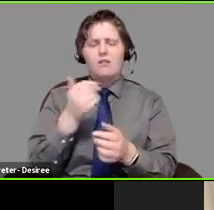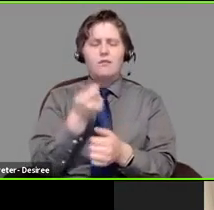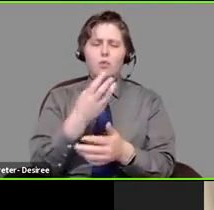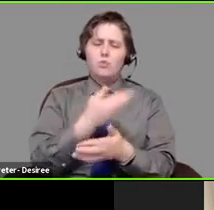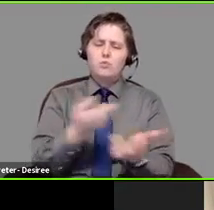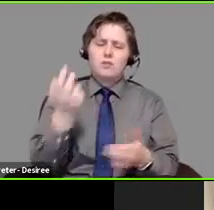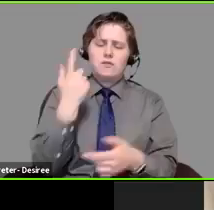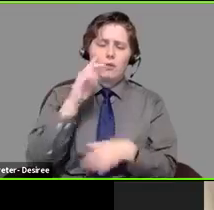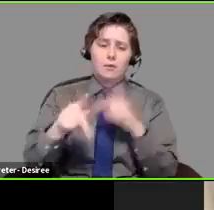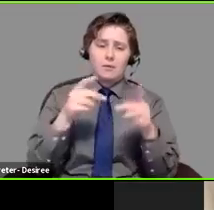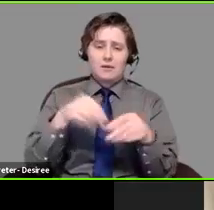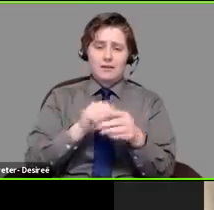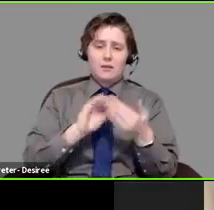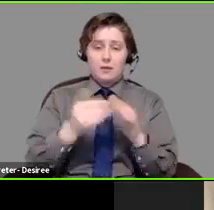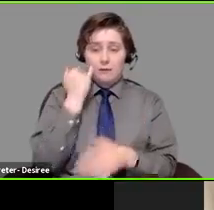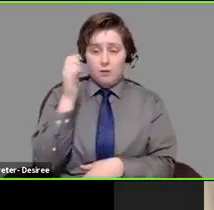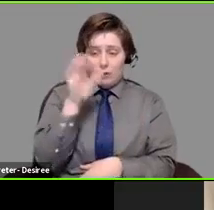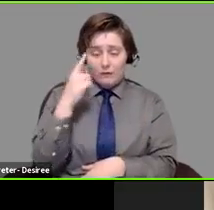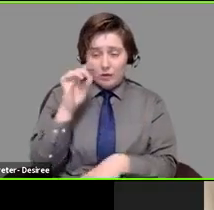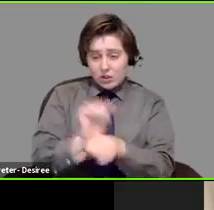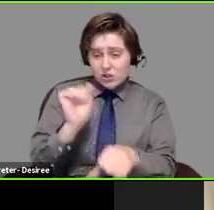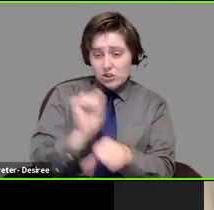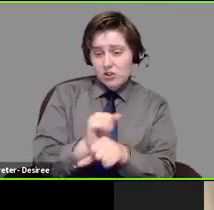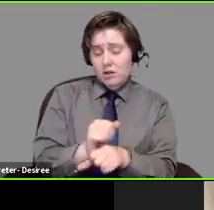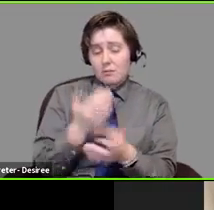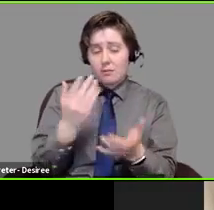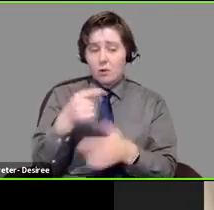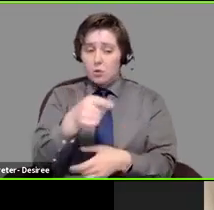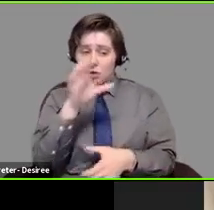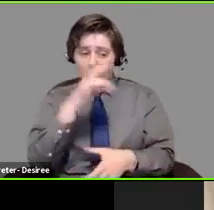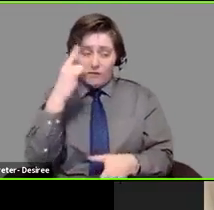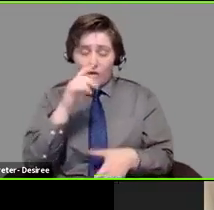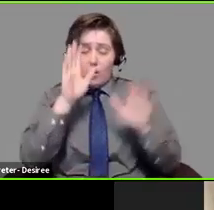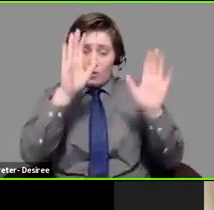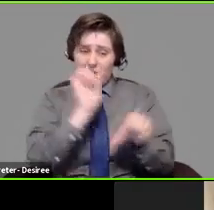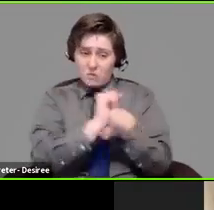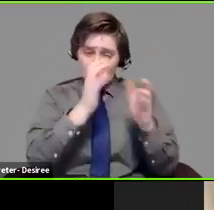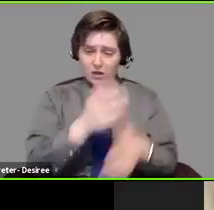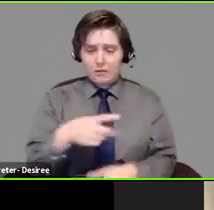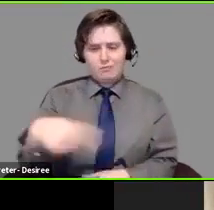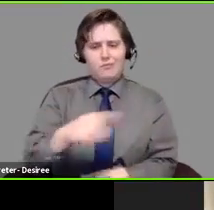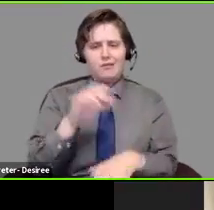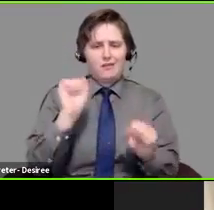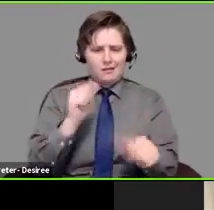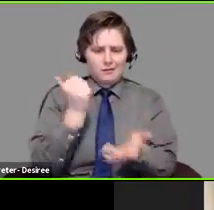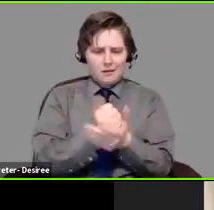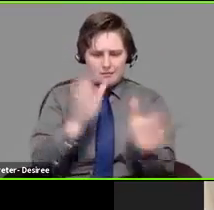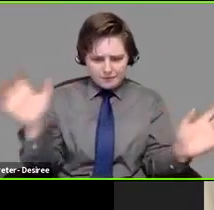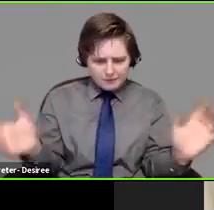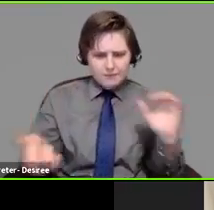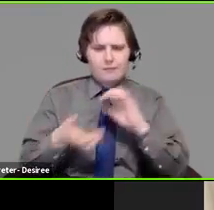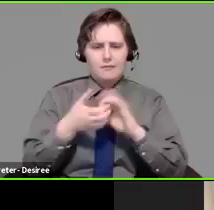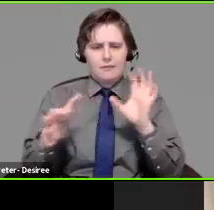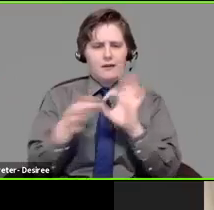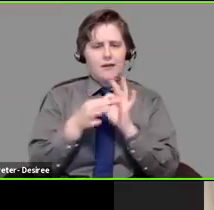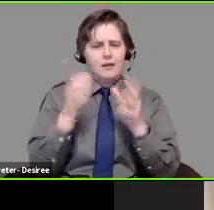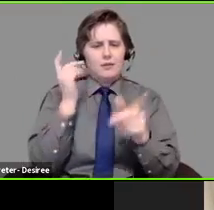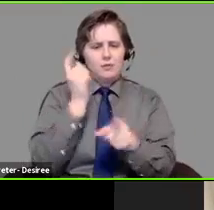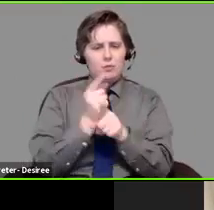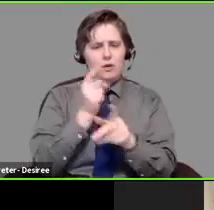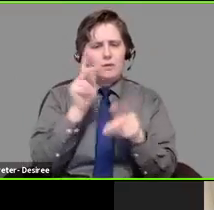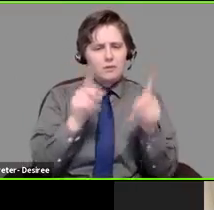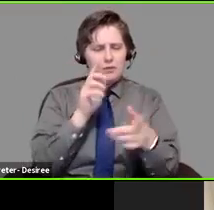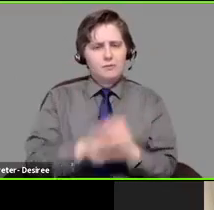community. If you're looking for a job or your employer that's looking for great workers, these organizations are going to make sure that you get paired with the right